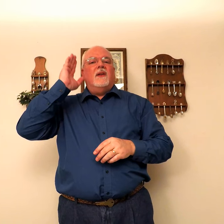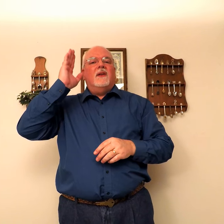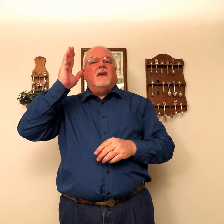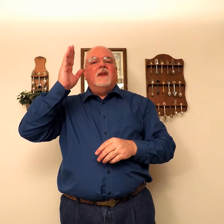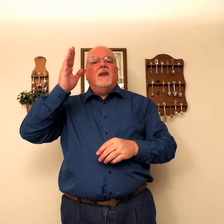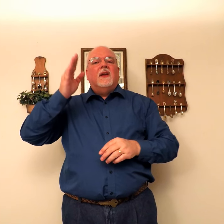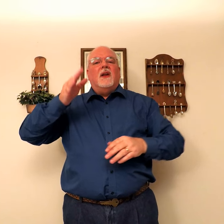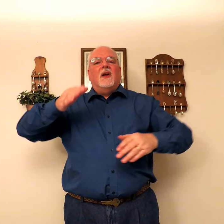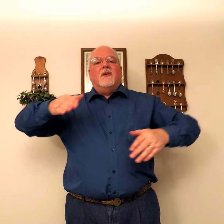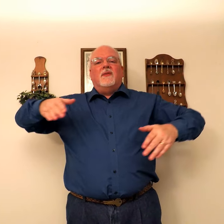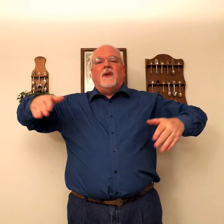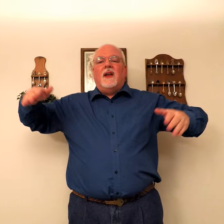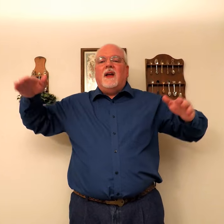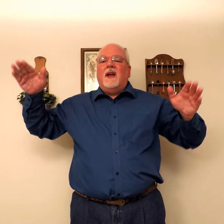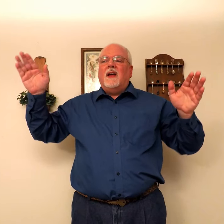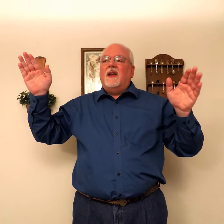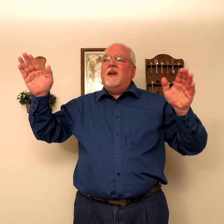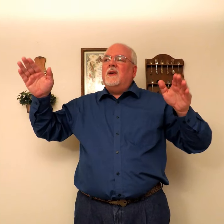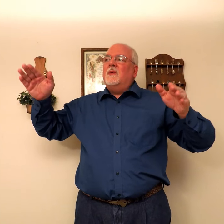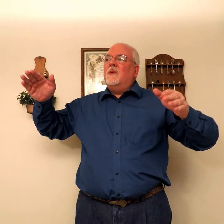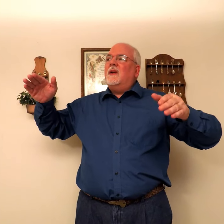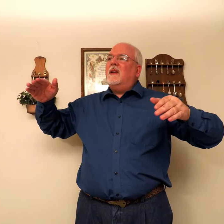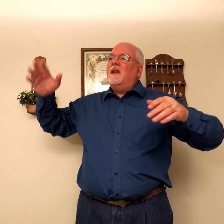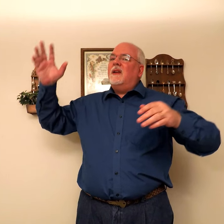I'll fly away.